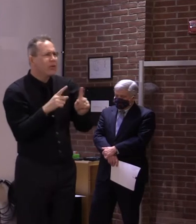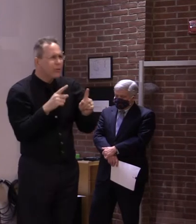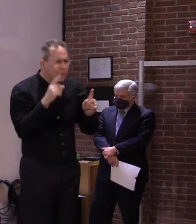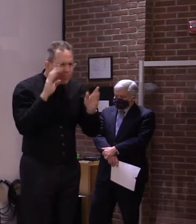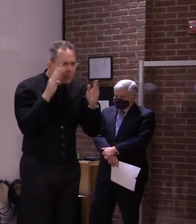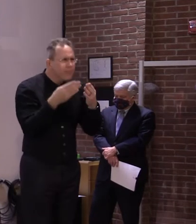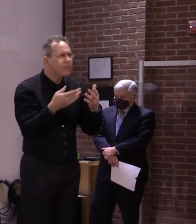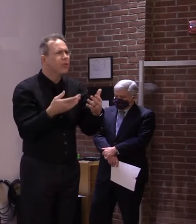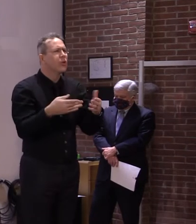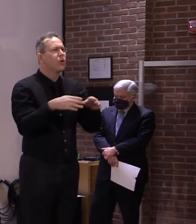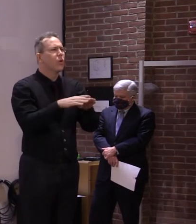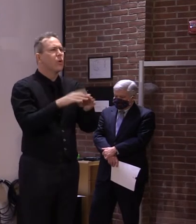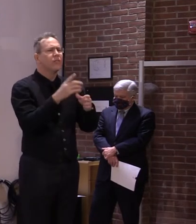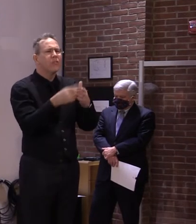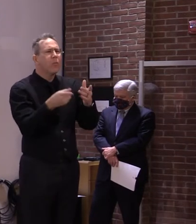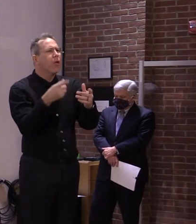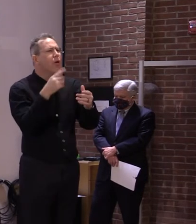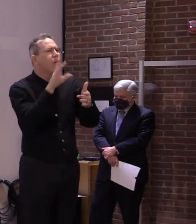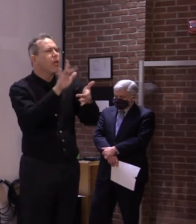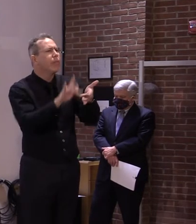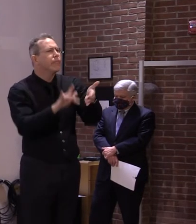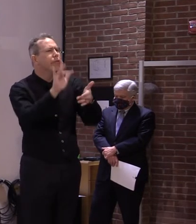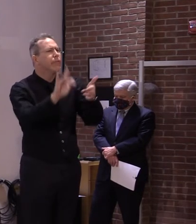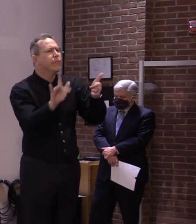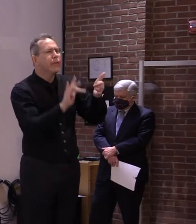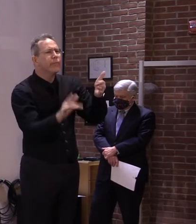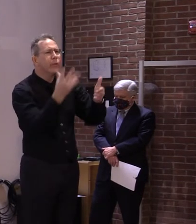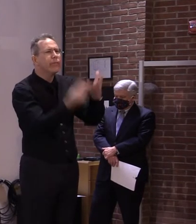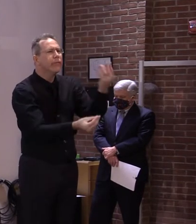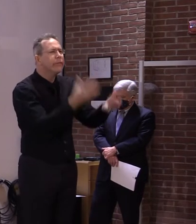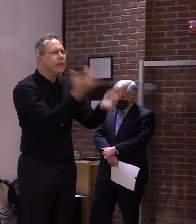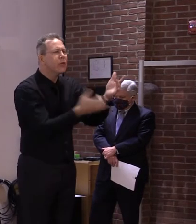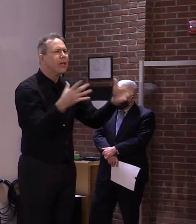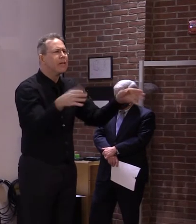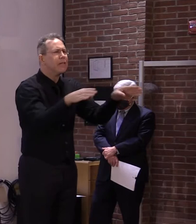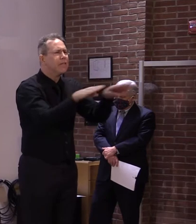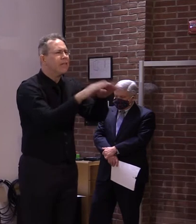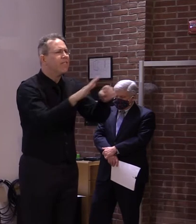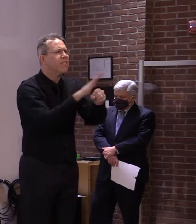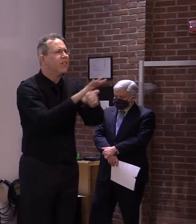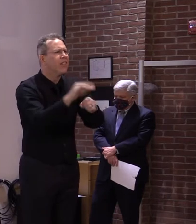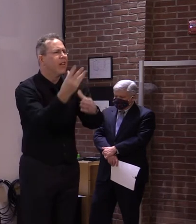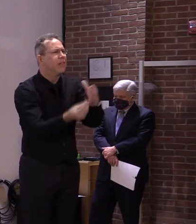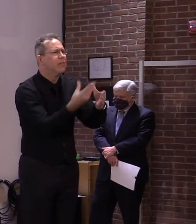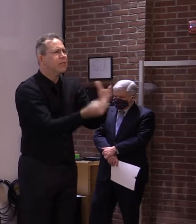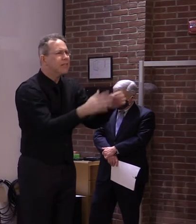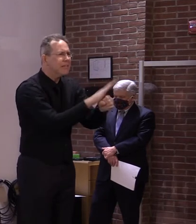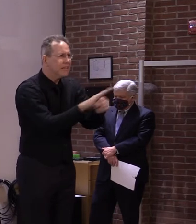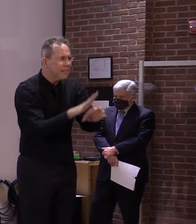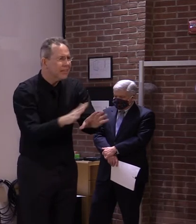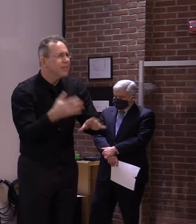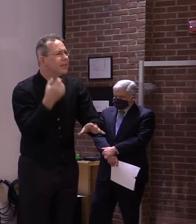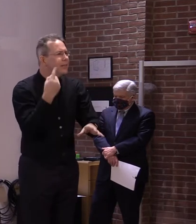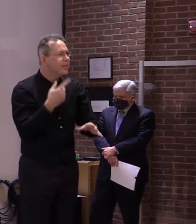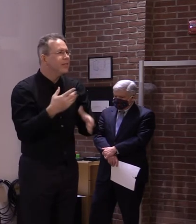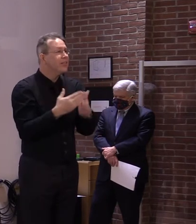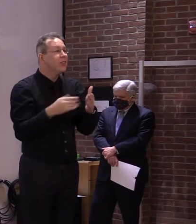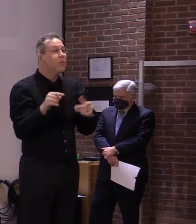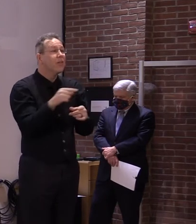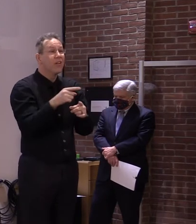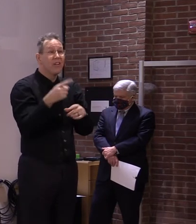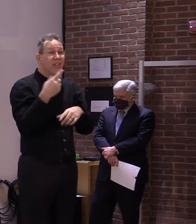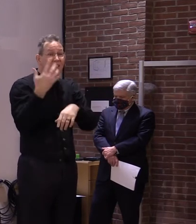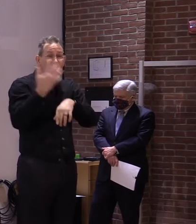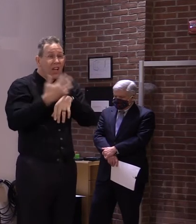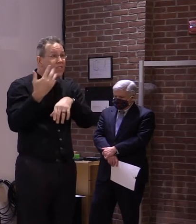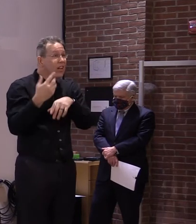spring that principal wrote even with five days of in-person learning for weeks in september we continue to work to